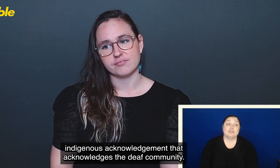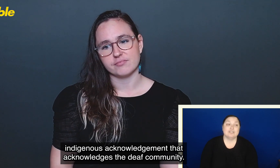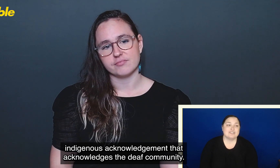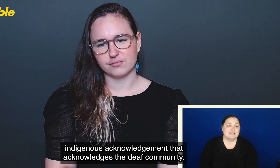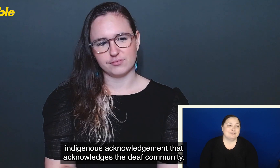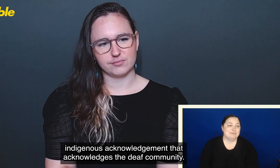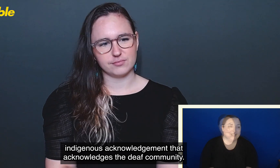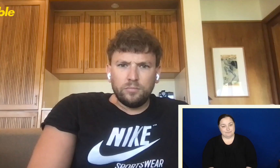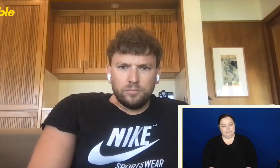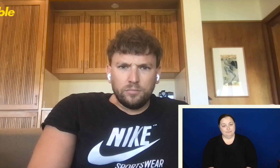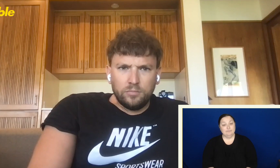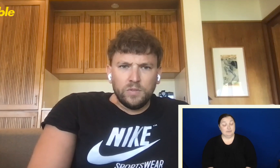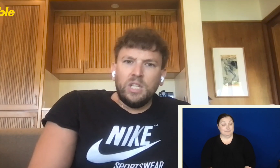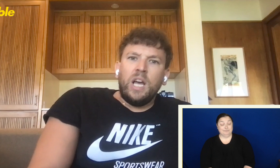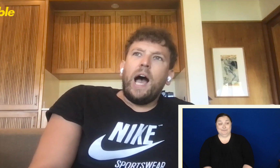that acknowledges the deaf community.